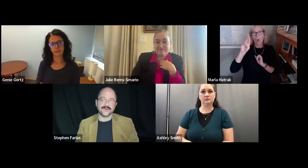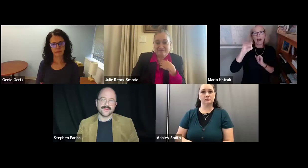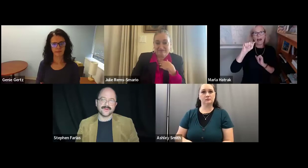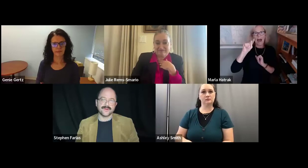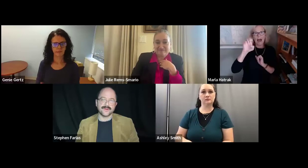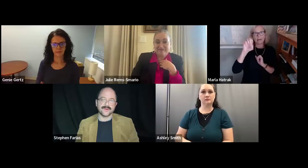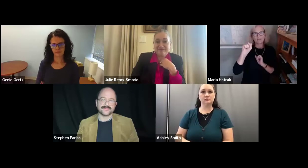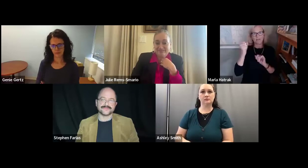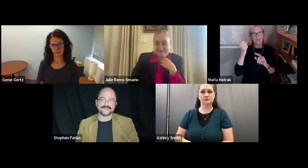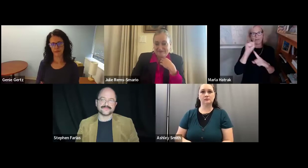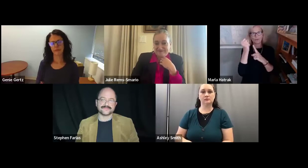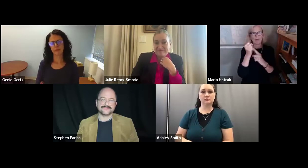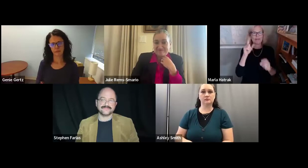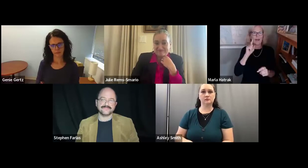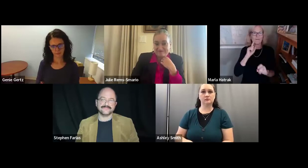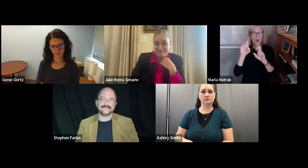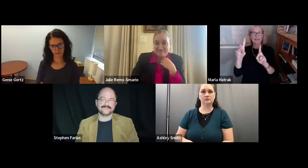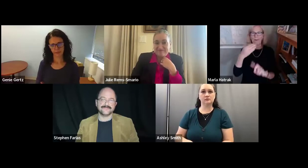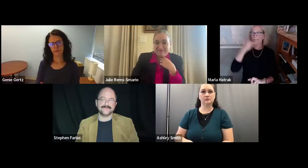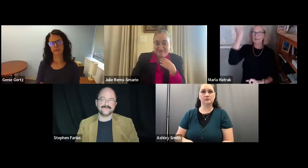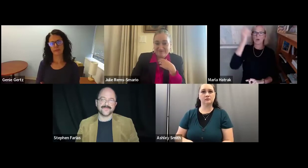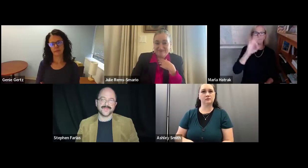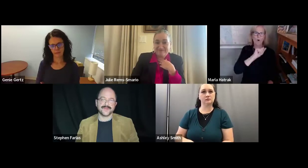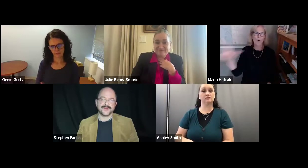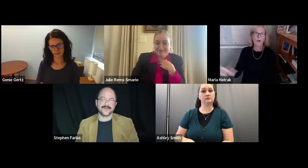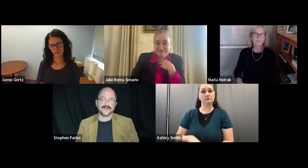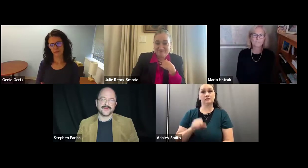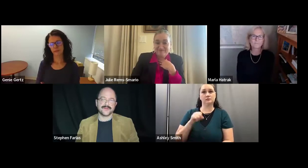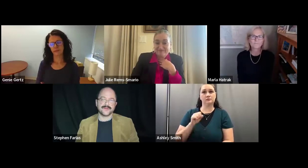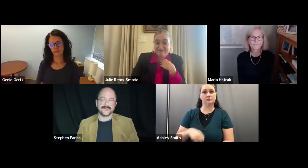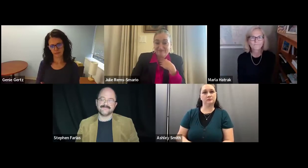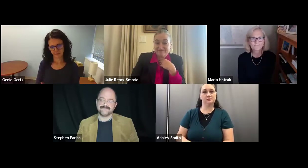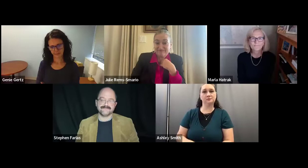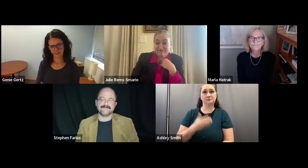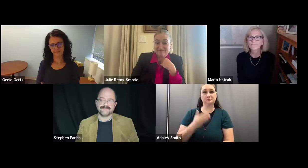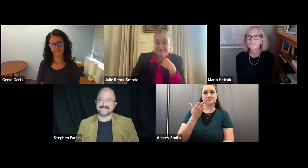So we need to show that this illuminates the situation within deaf education of the